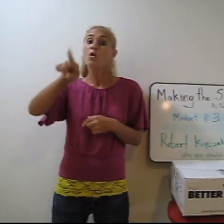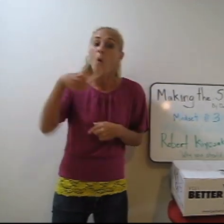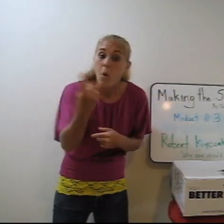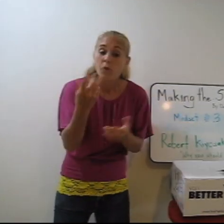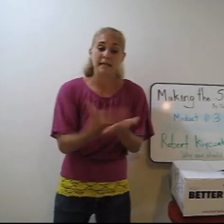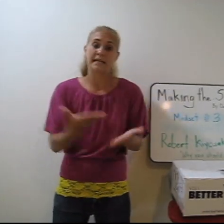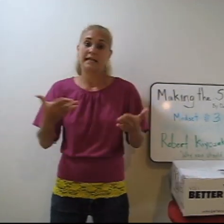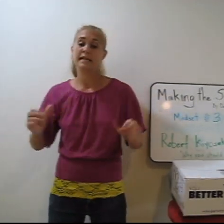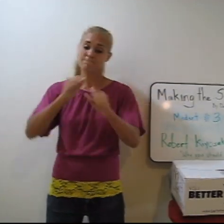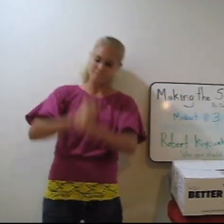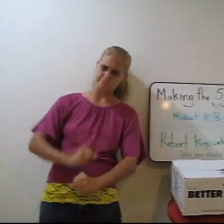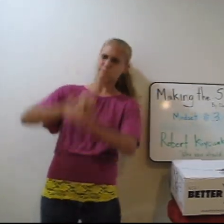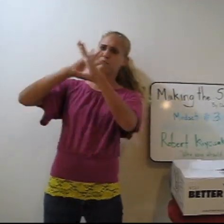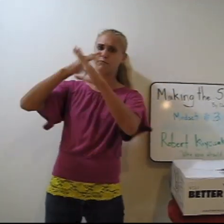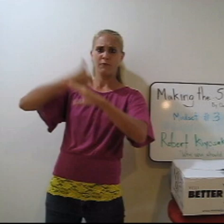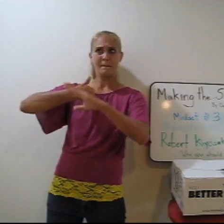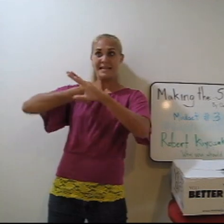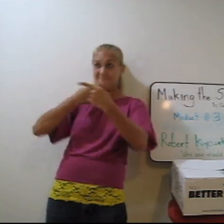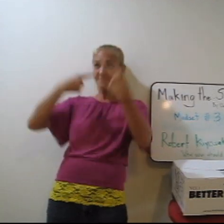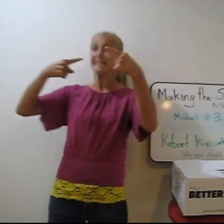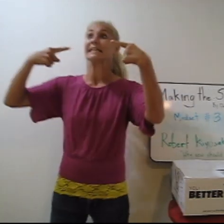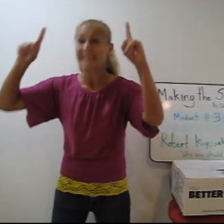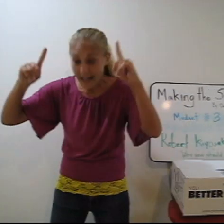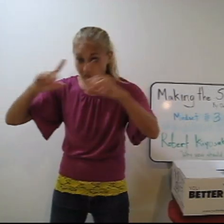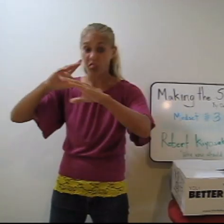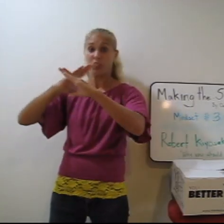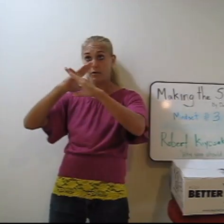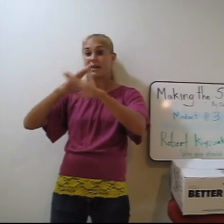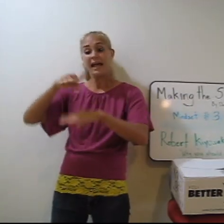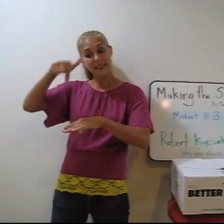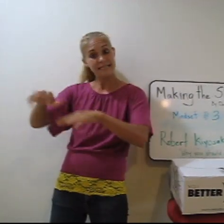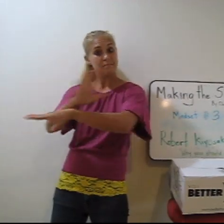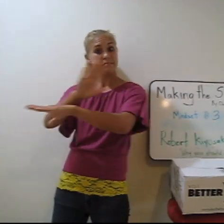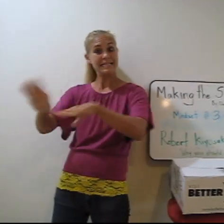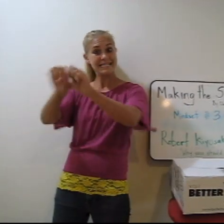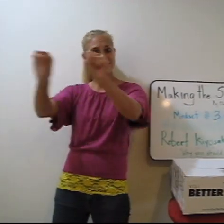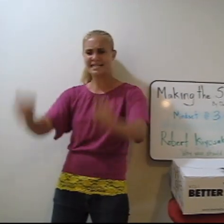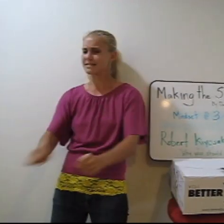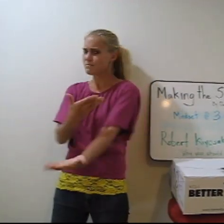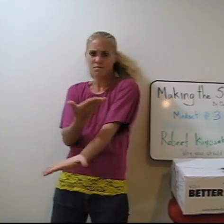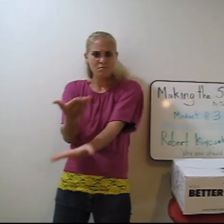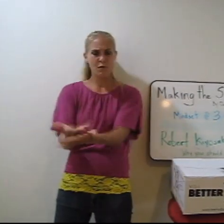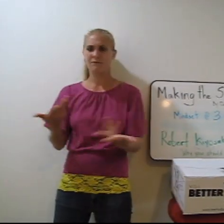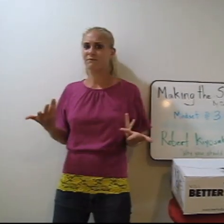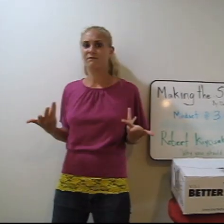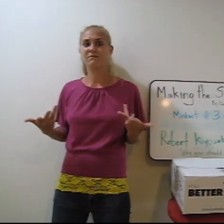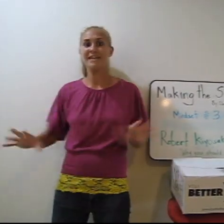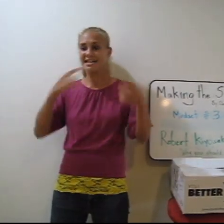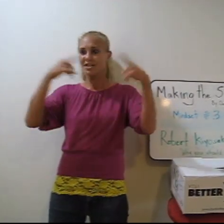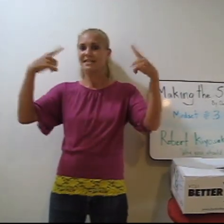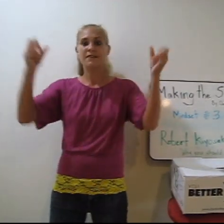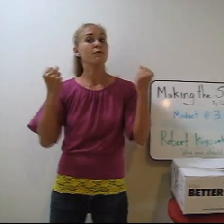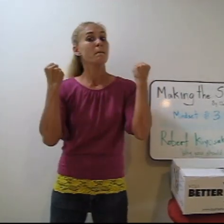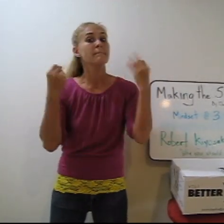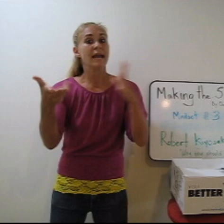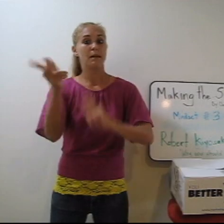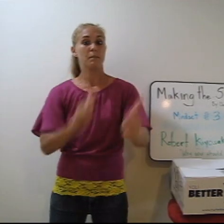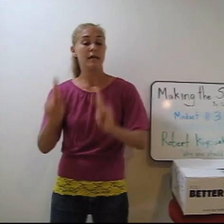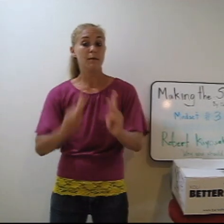in the way of someone becoming successful. The business model is proven. It's already worked for thousands of others. The actual function